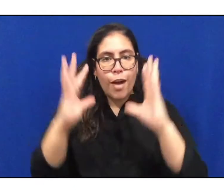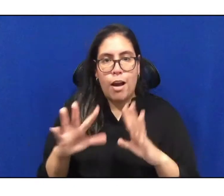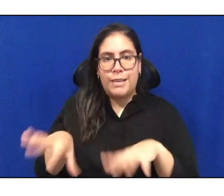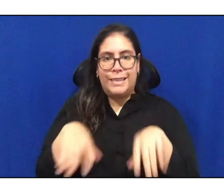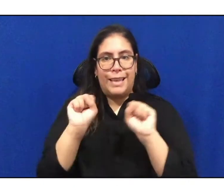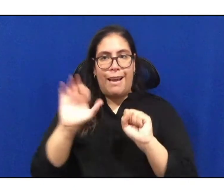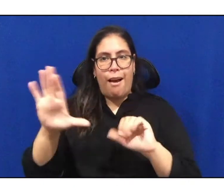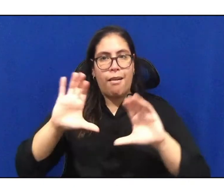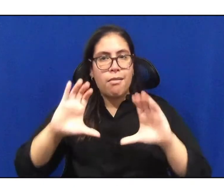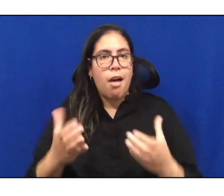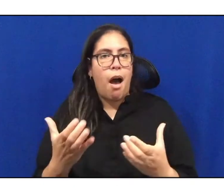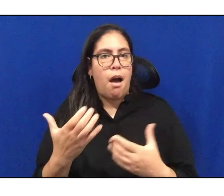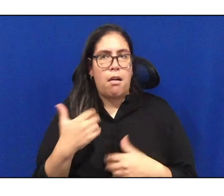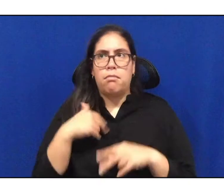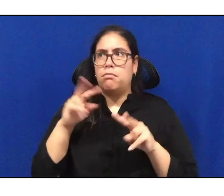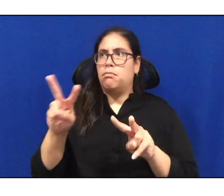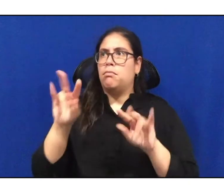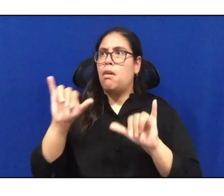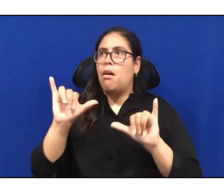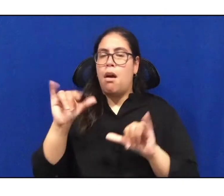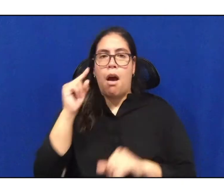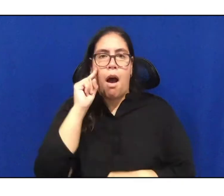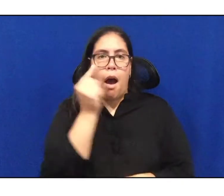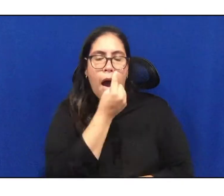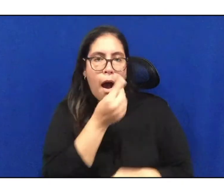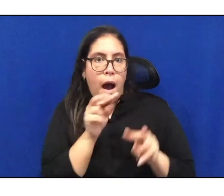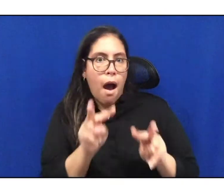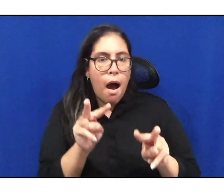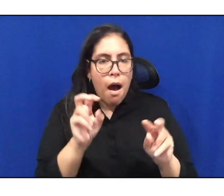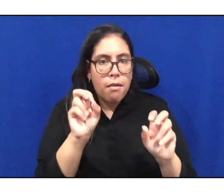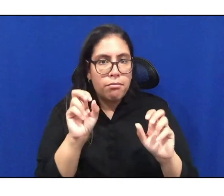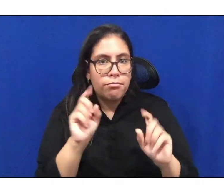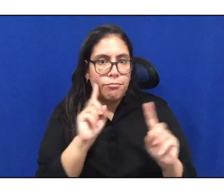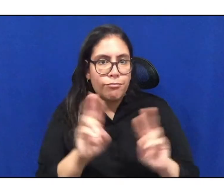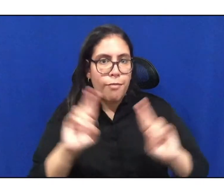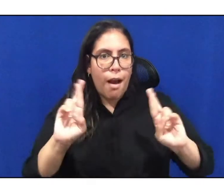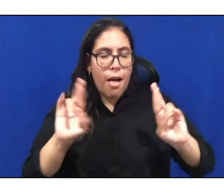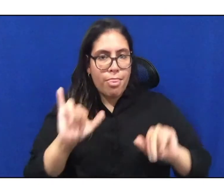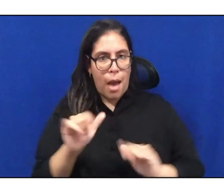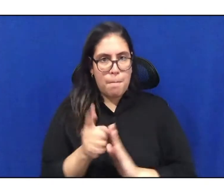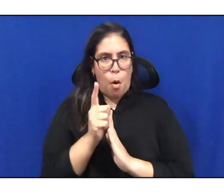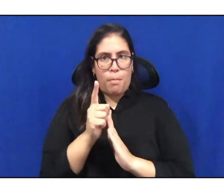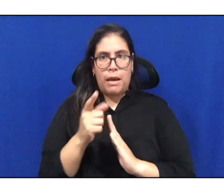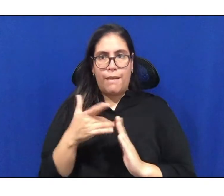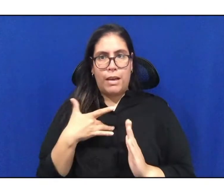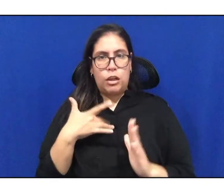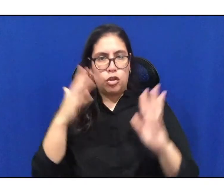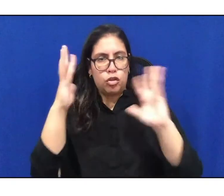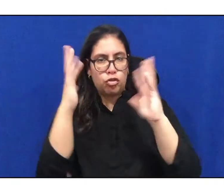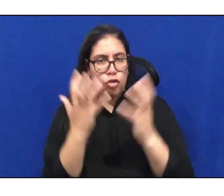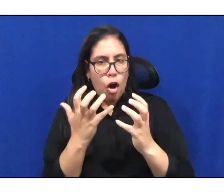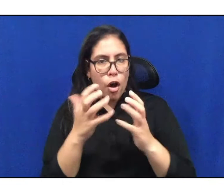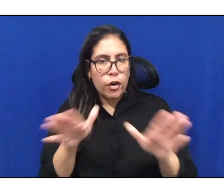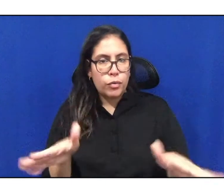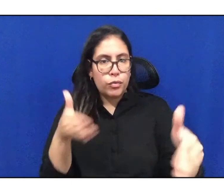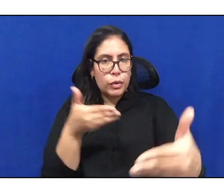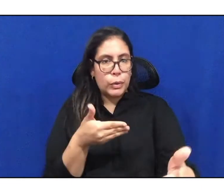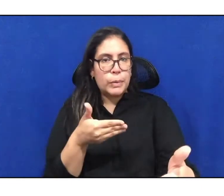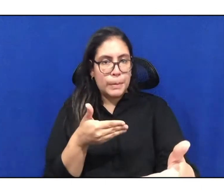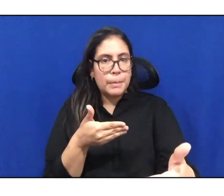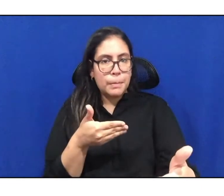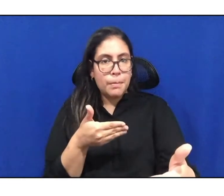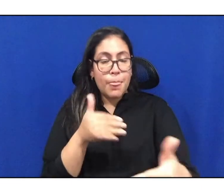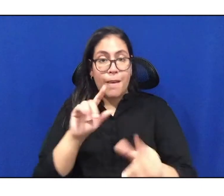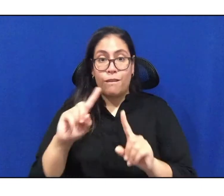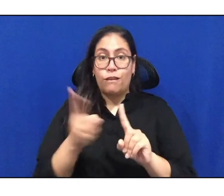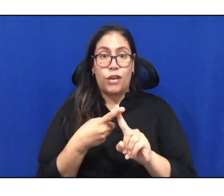class, viewing Eyes on the Prize. And that was the moment, sitting in a dark room. That first episode